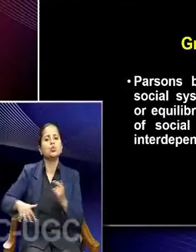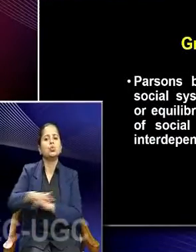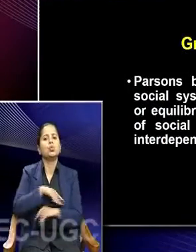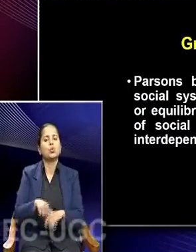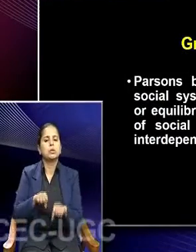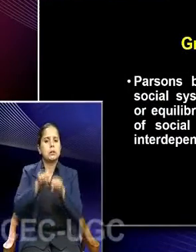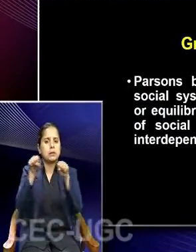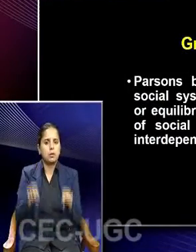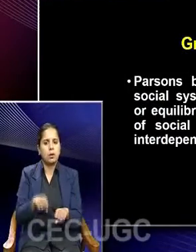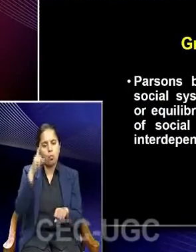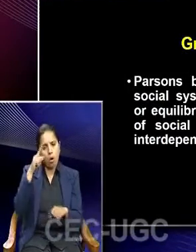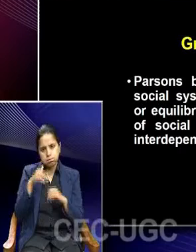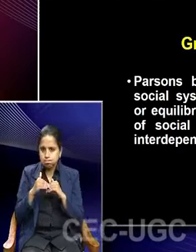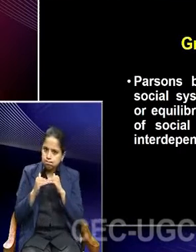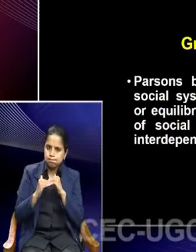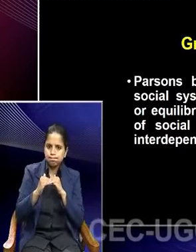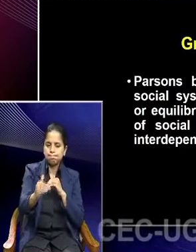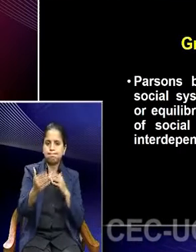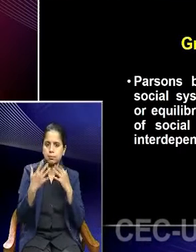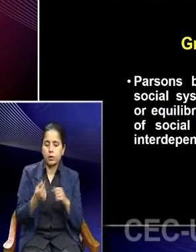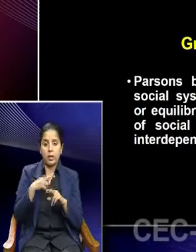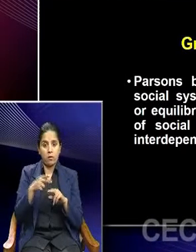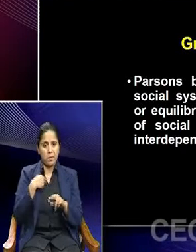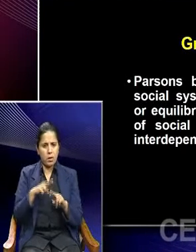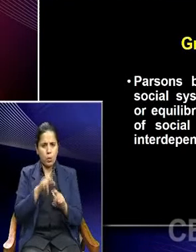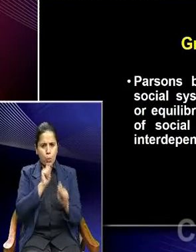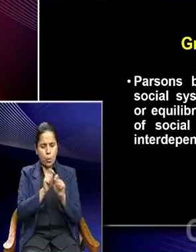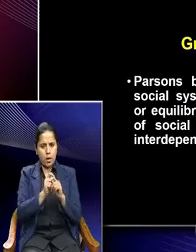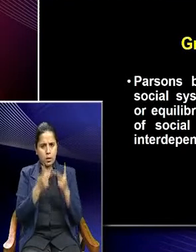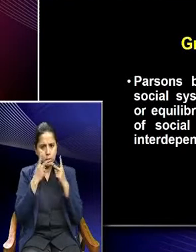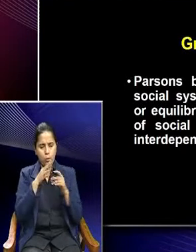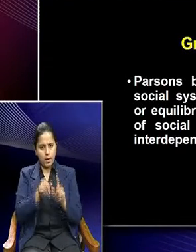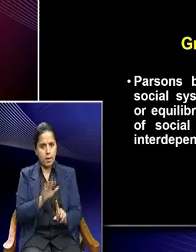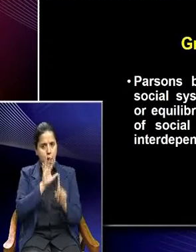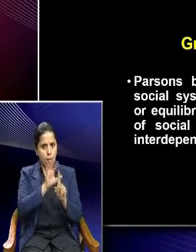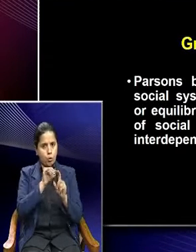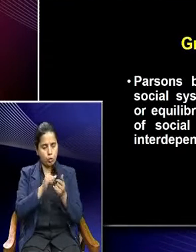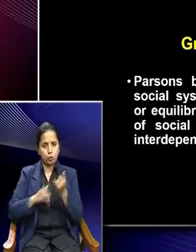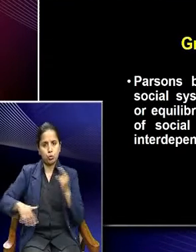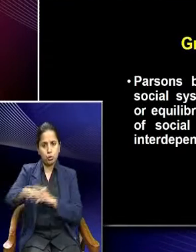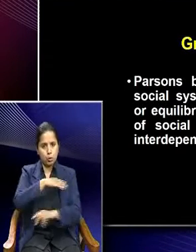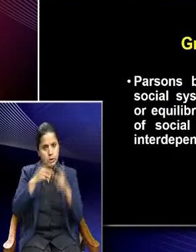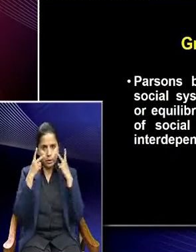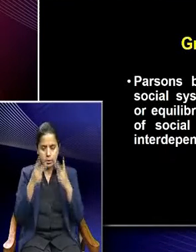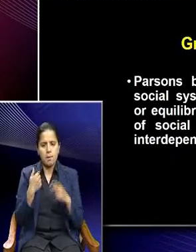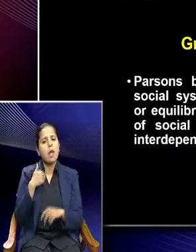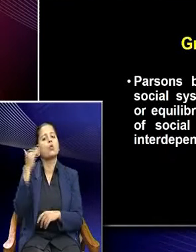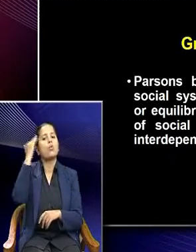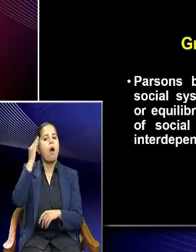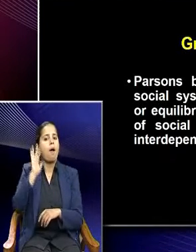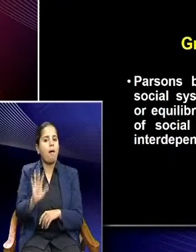strive for stability. So if we look into functionalism as an approach in sociology, we know